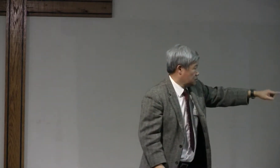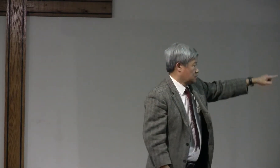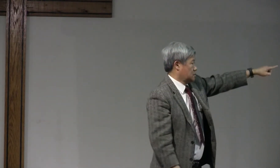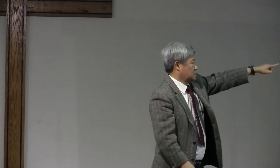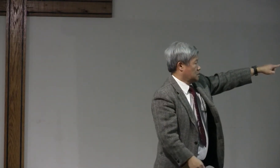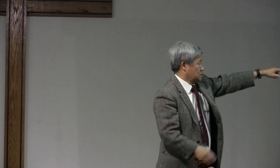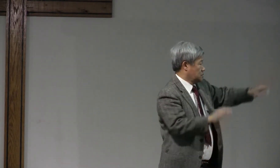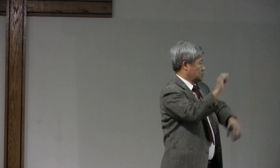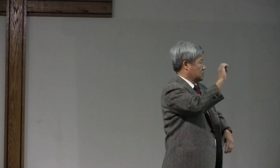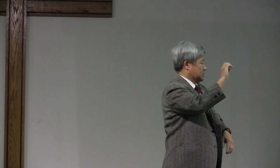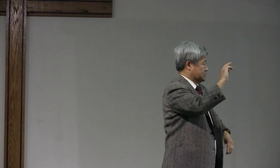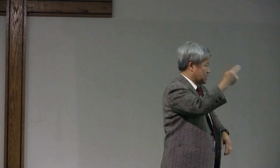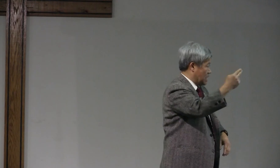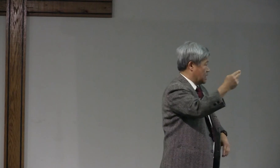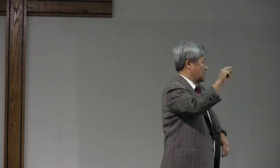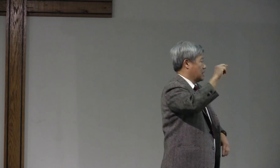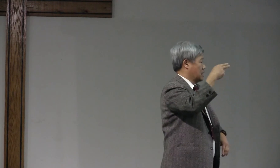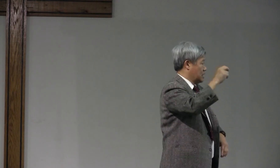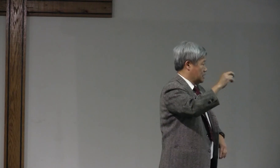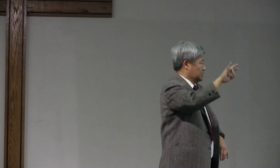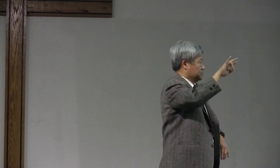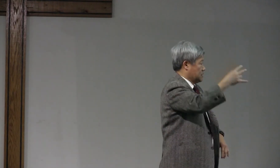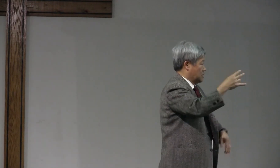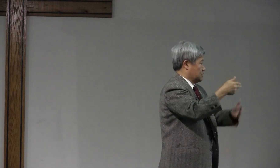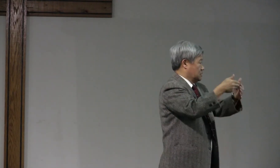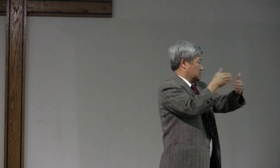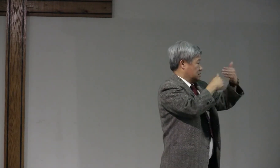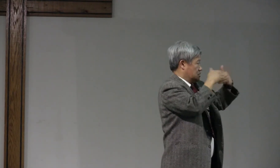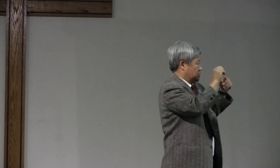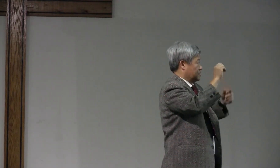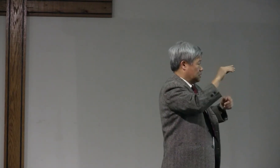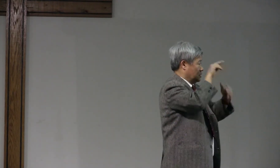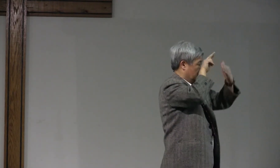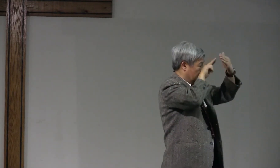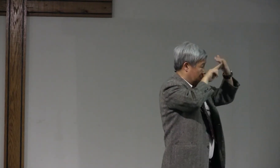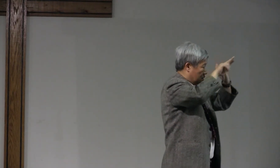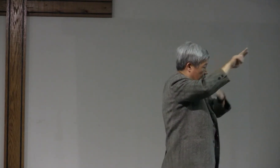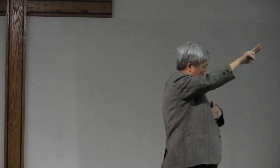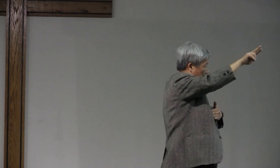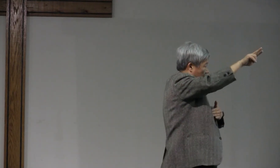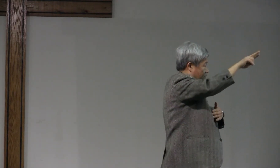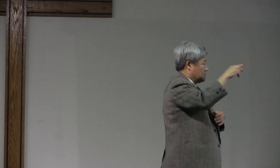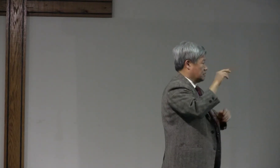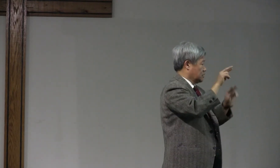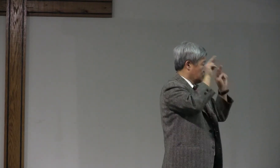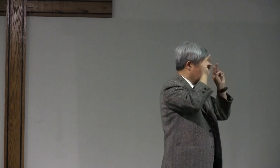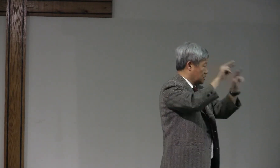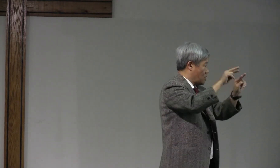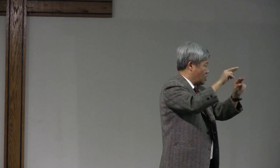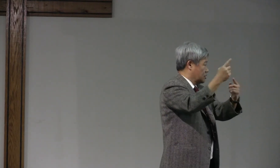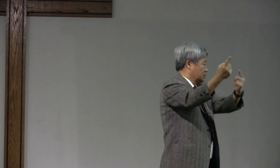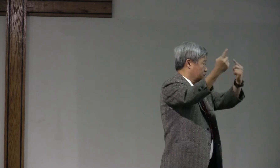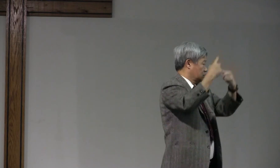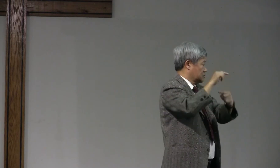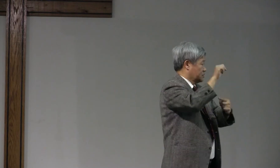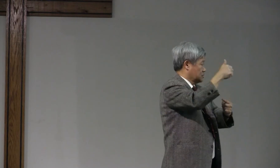in Jude chapter 14, Enoch, also the 7th from Adam, prophesied of